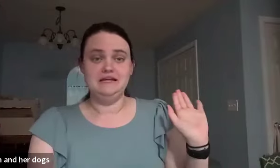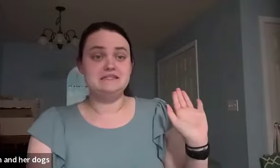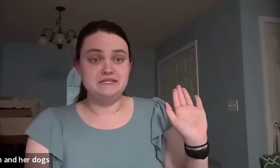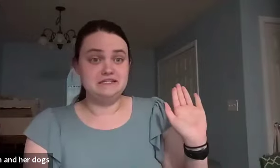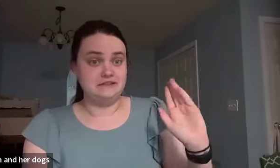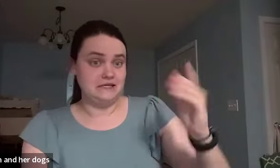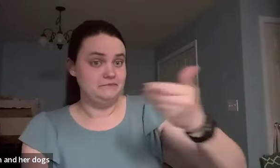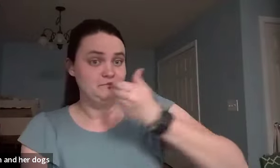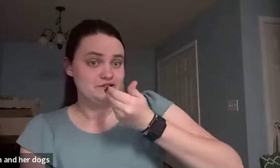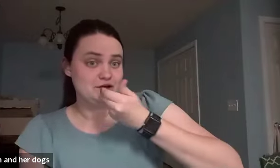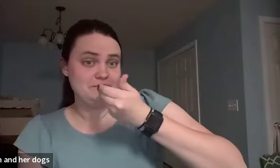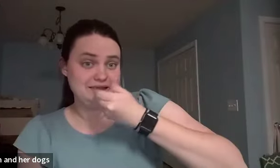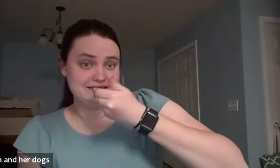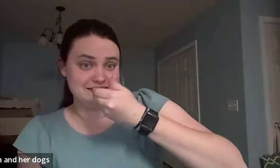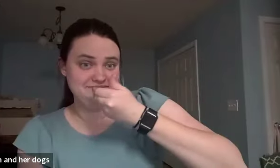that's a big deal to them. So pizza.